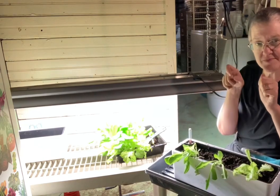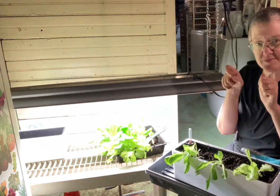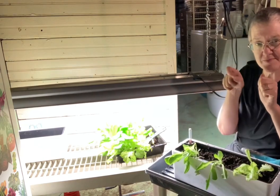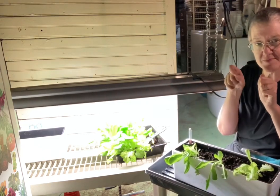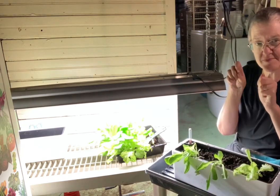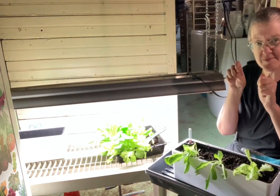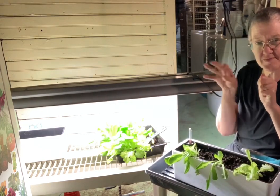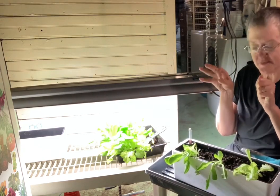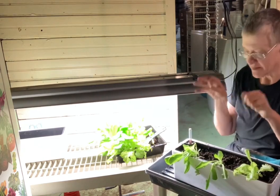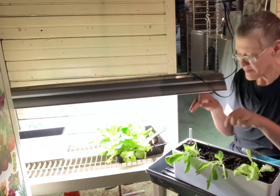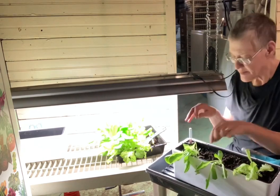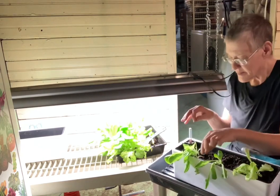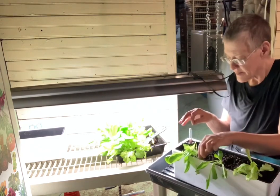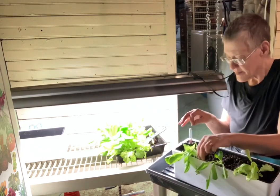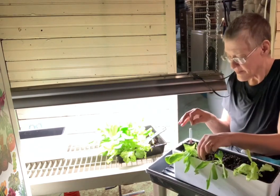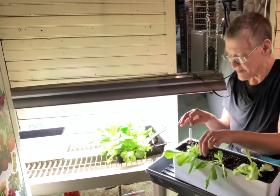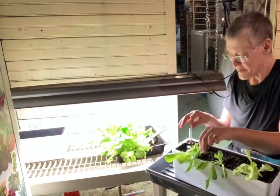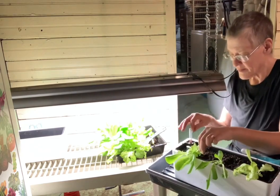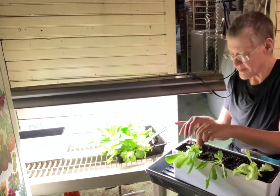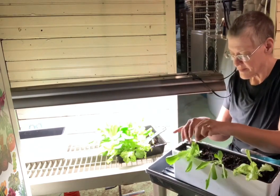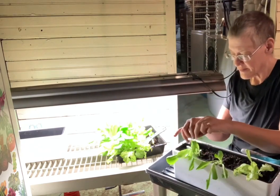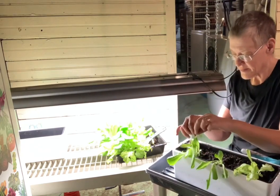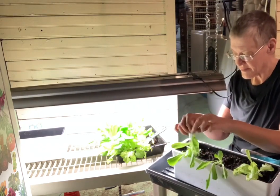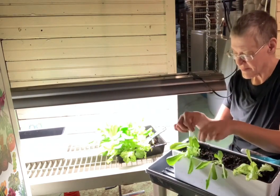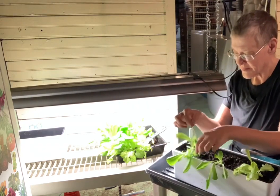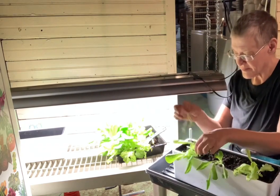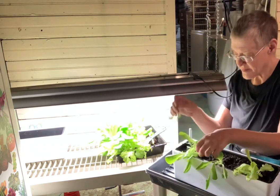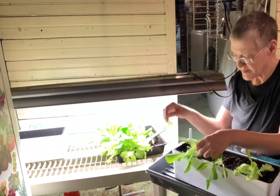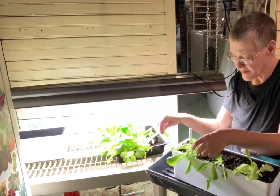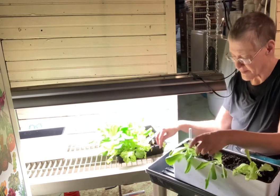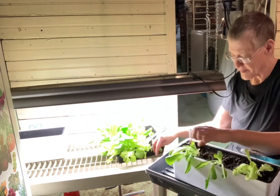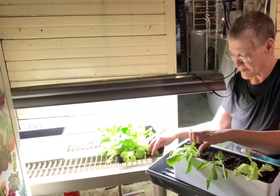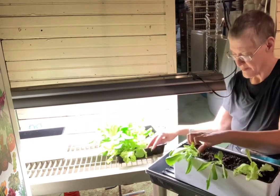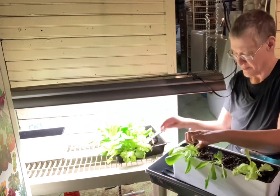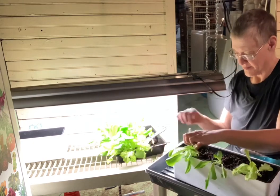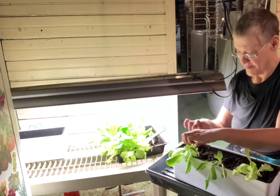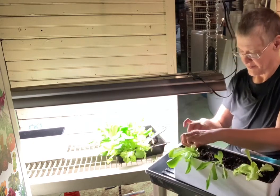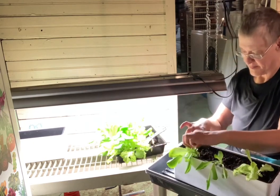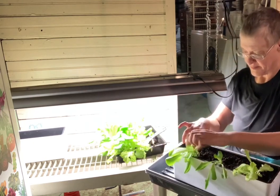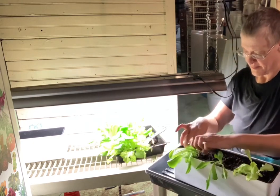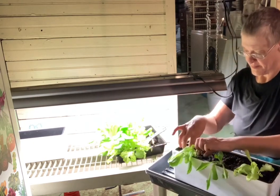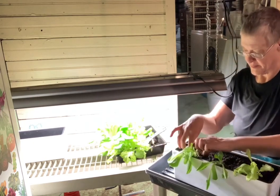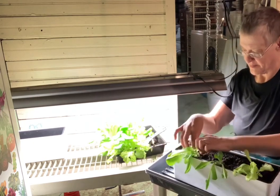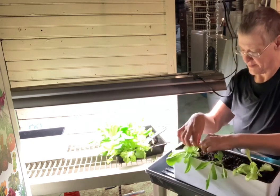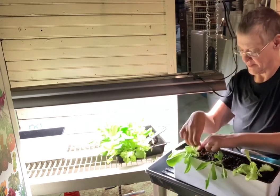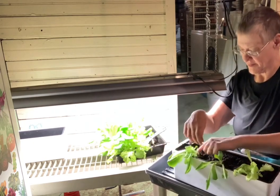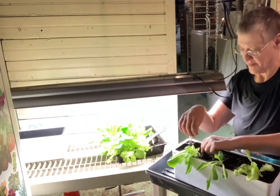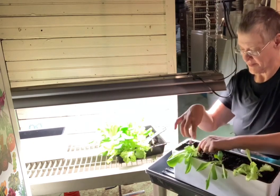Now there's more than one lettuce seedling in there, so I'm going to thin these.